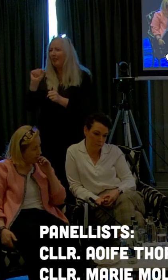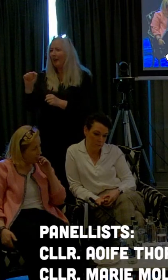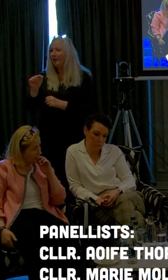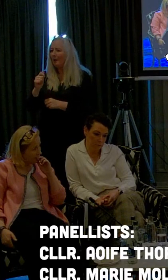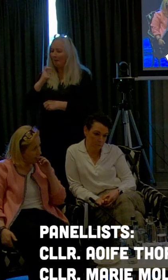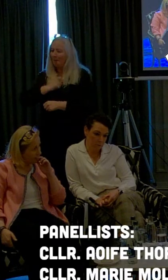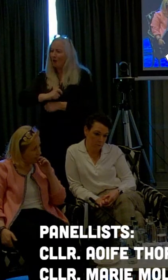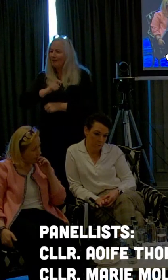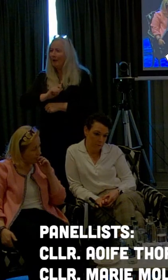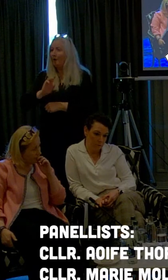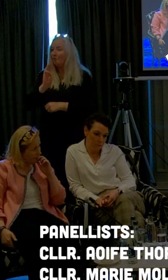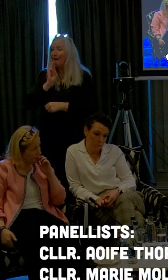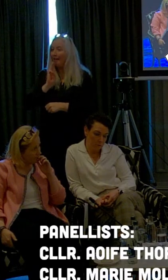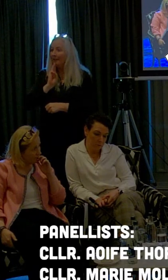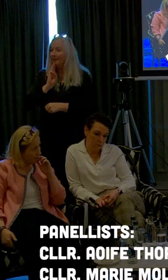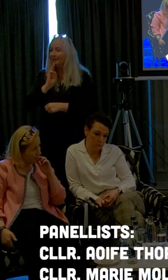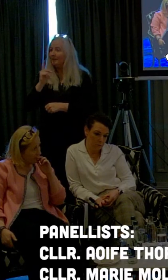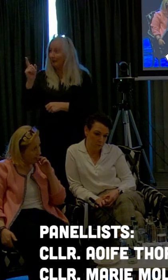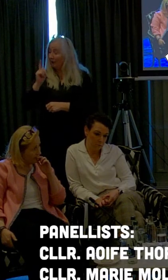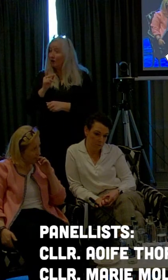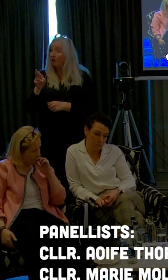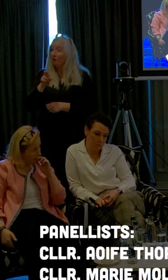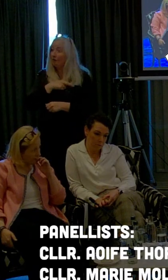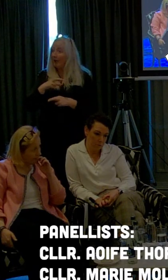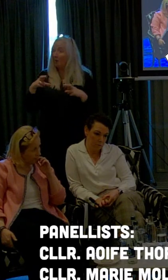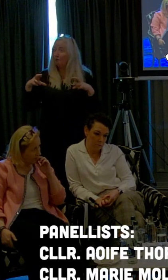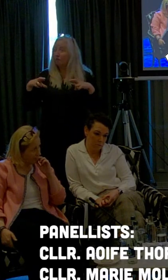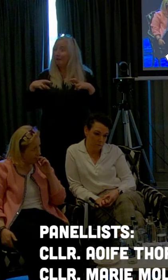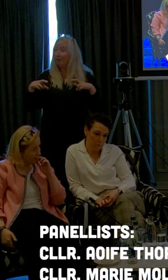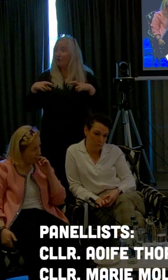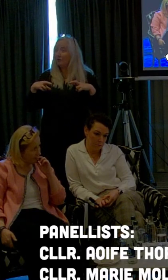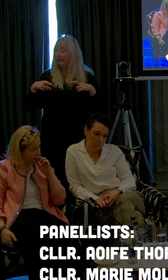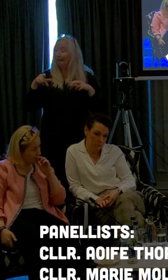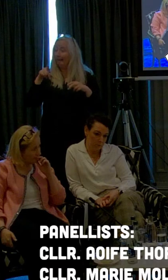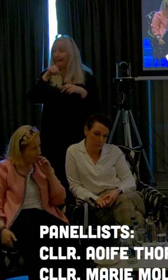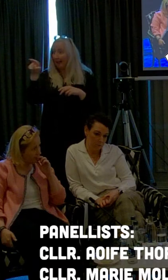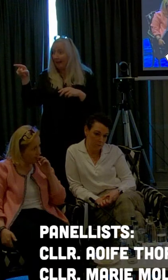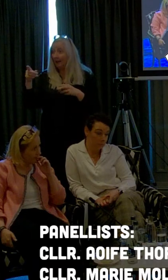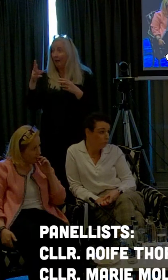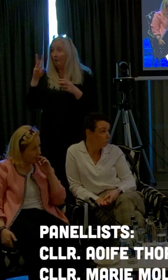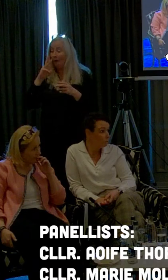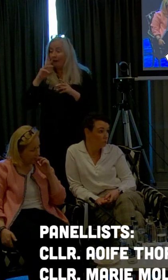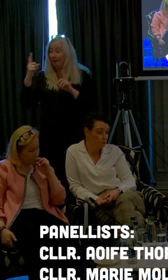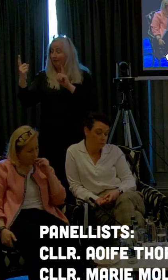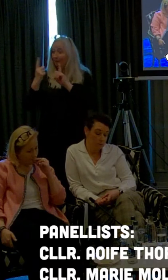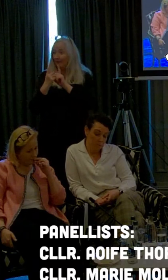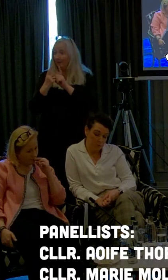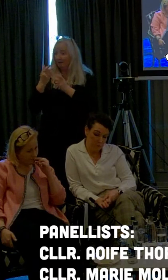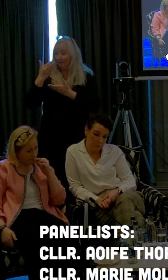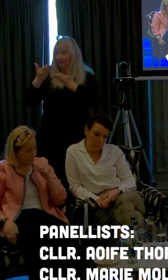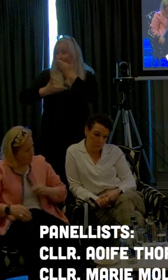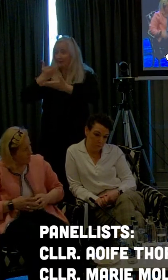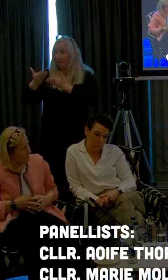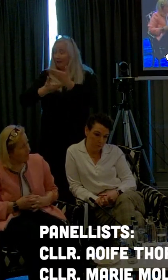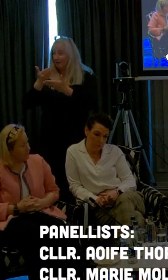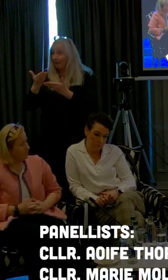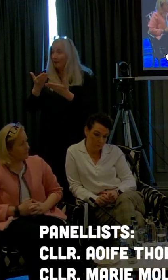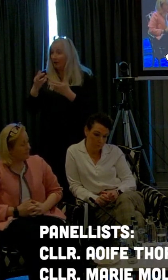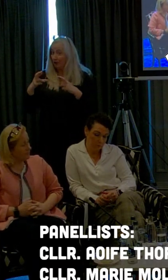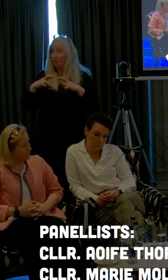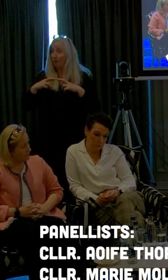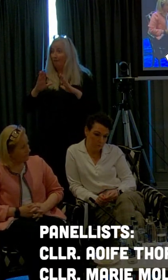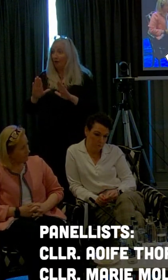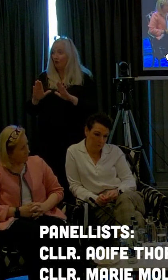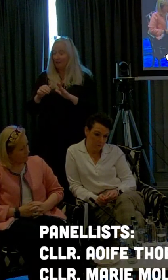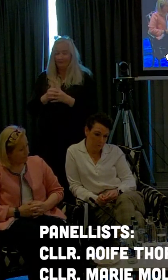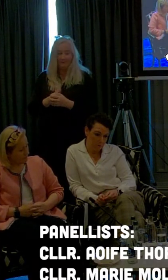suppose it is a privilege to be able to then help people navigate them through whatever difficulties or whatever they might have. You just